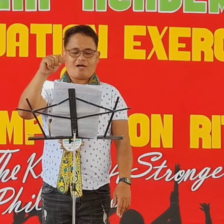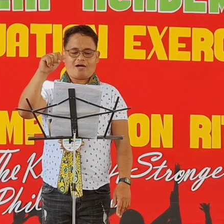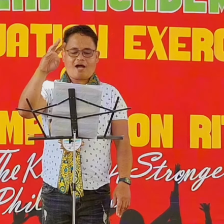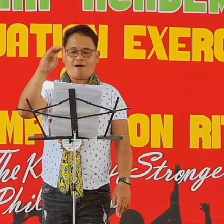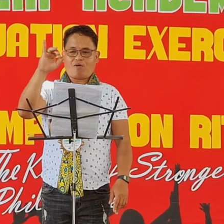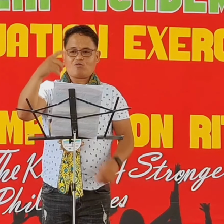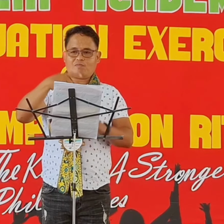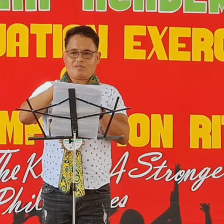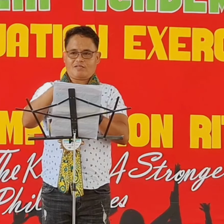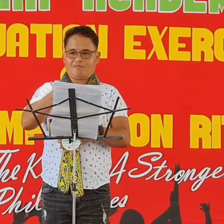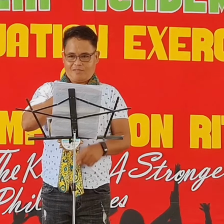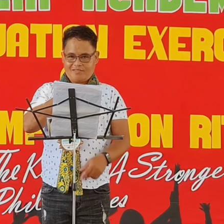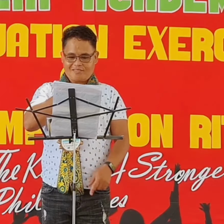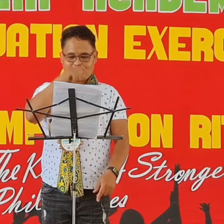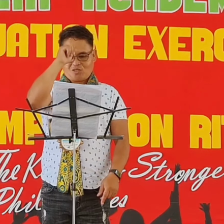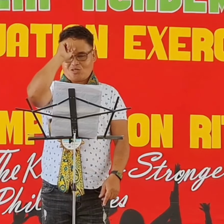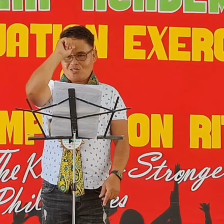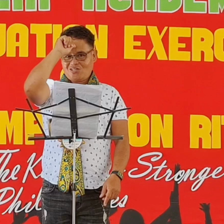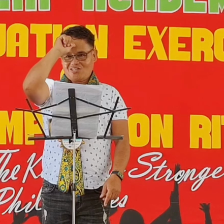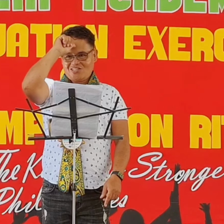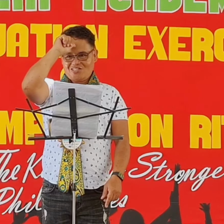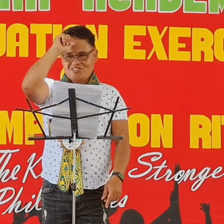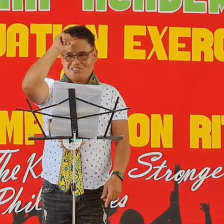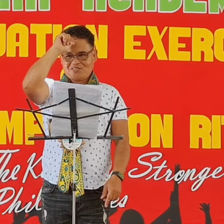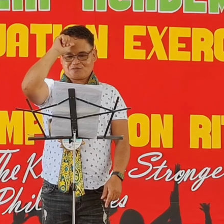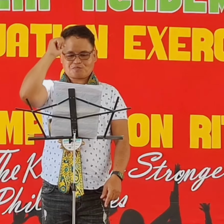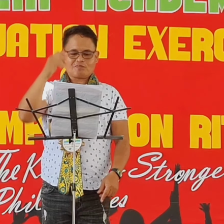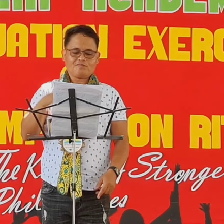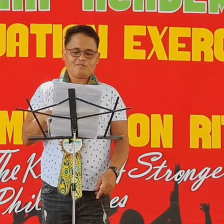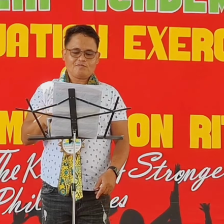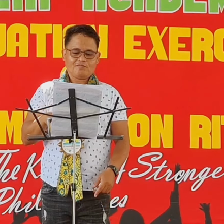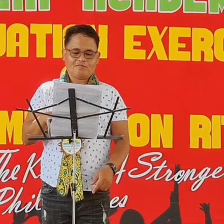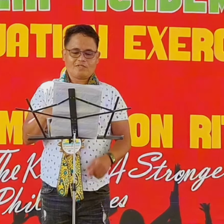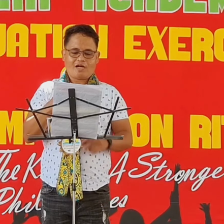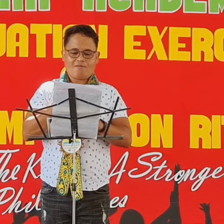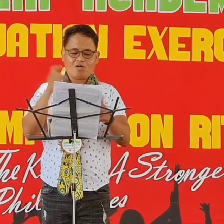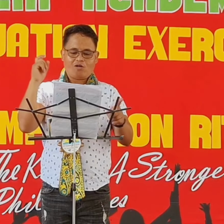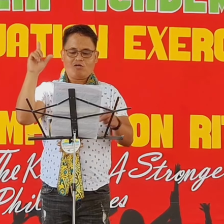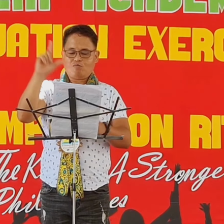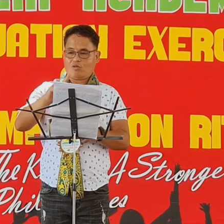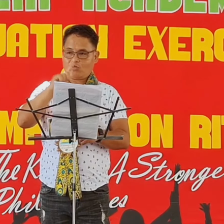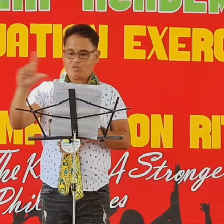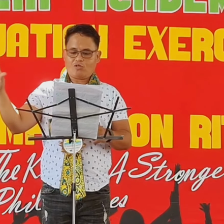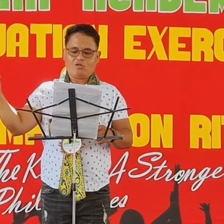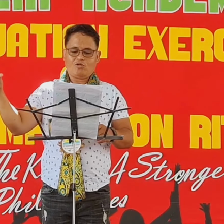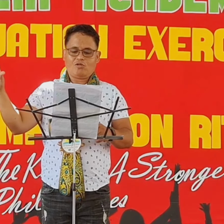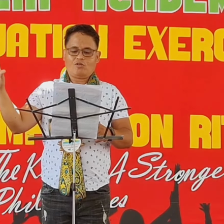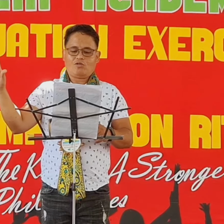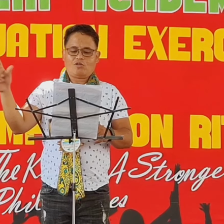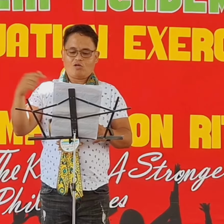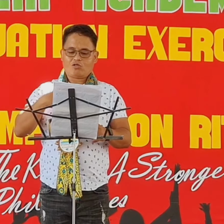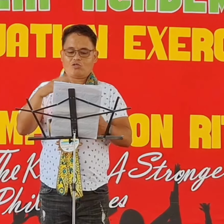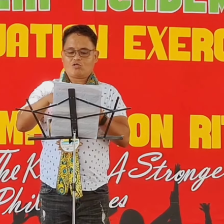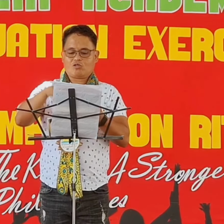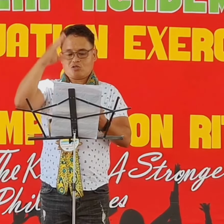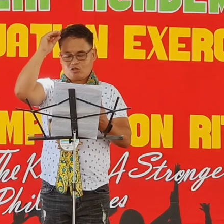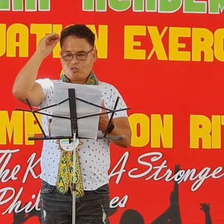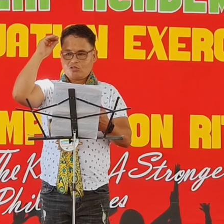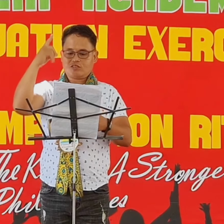I am Agapito Amoy, from Lobac. I have been